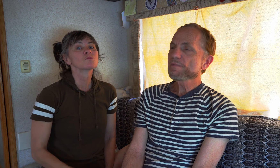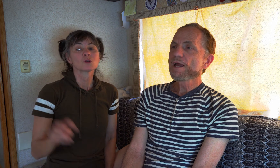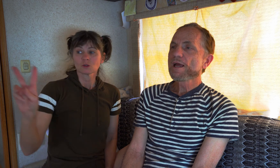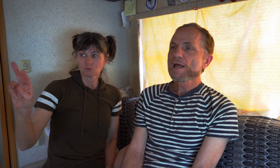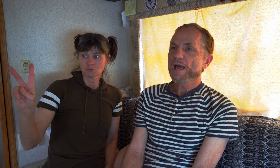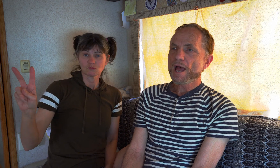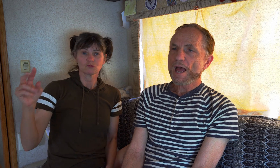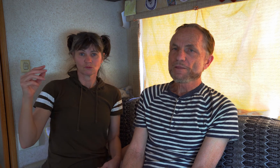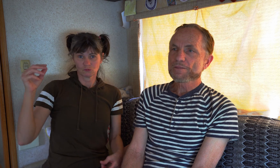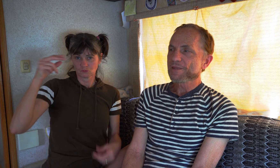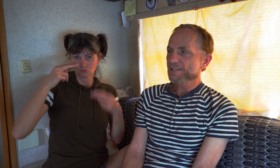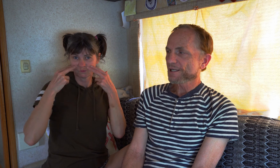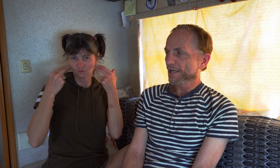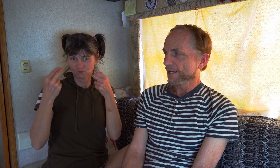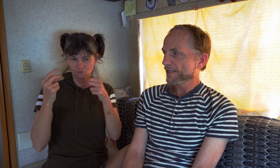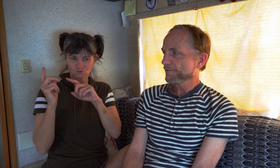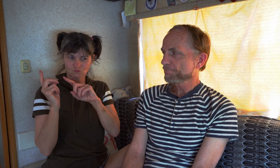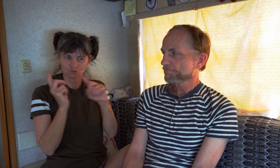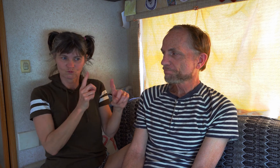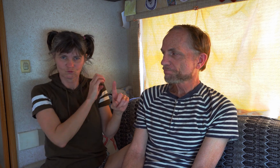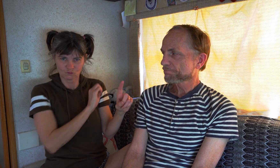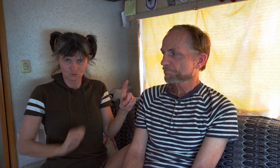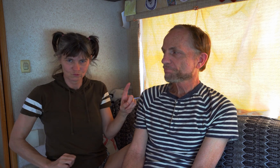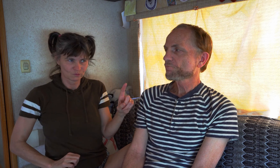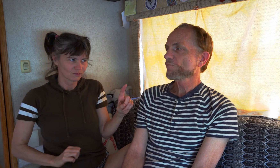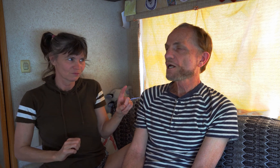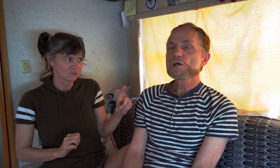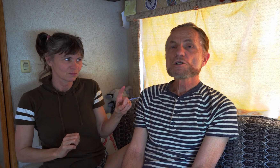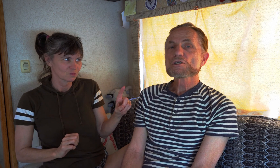him, and they say,